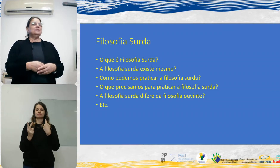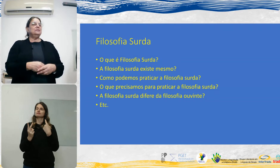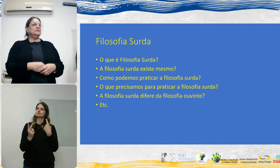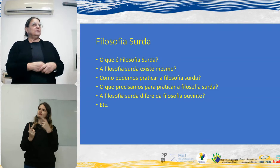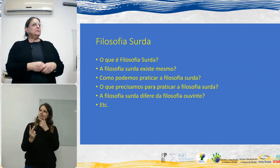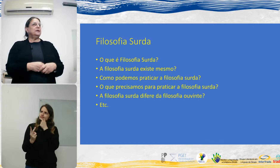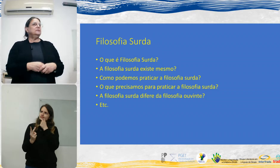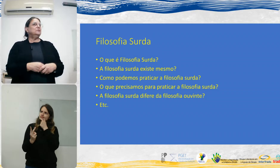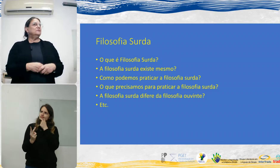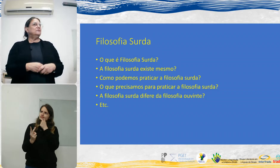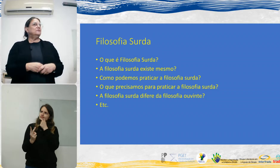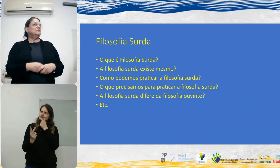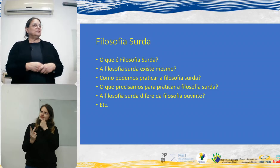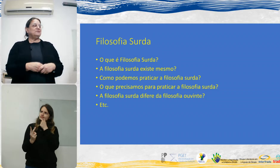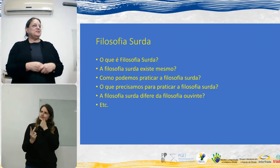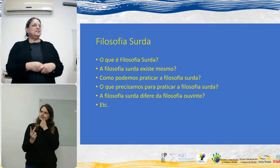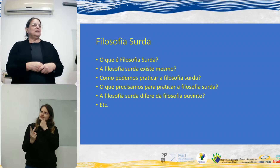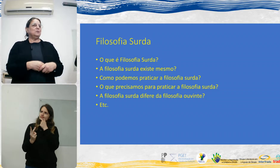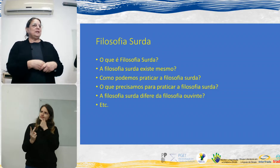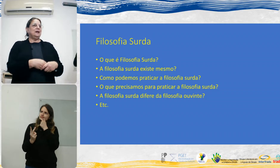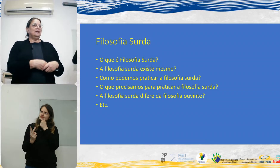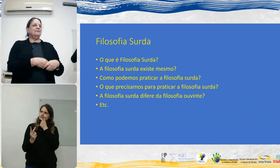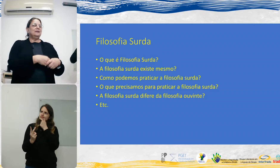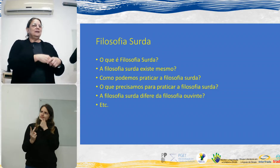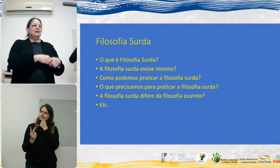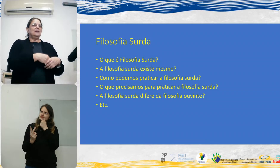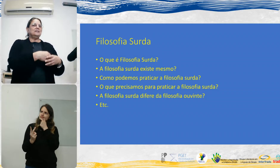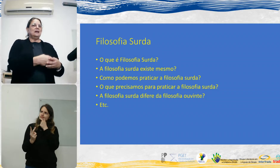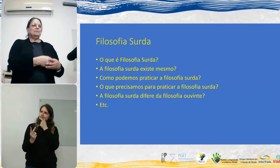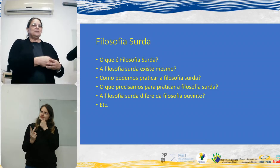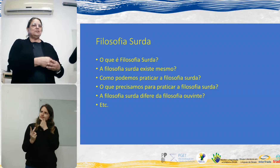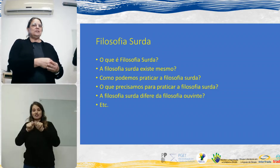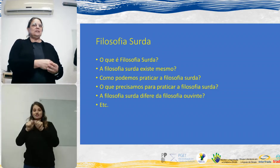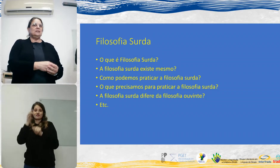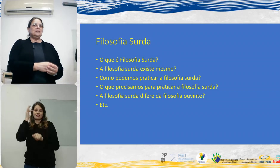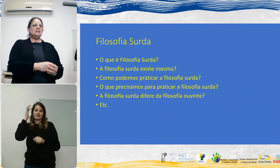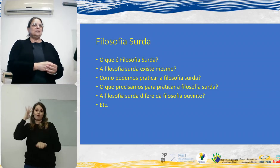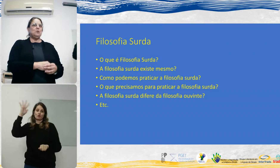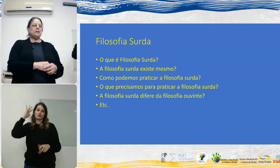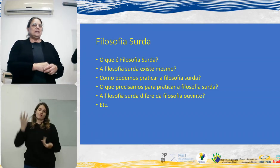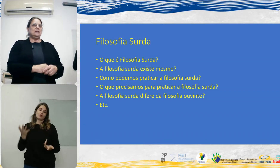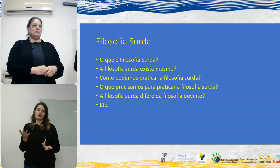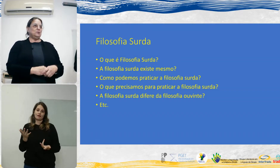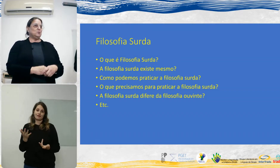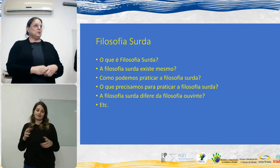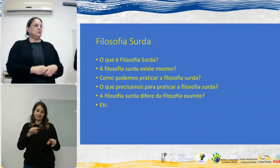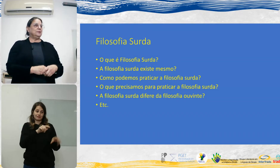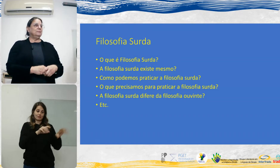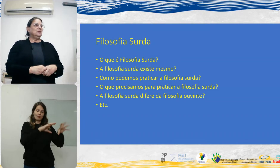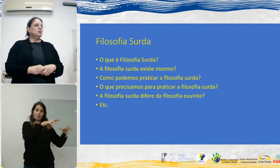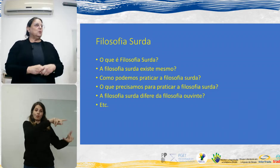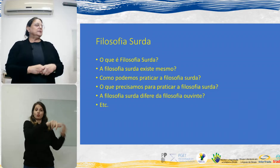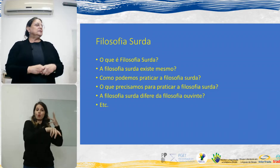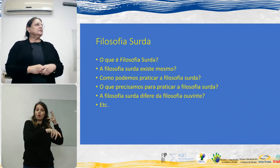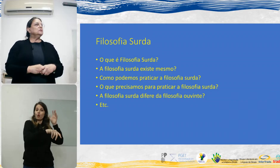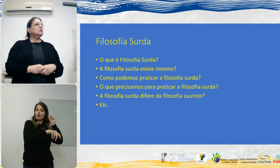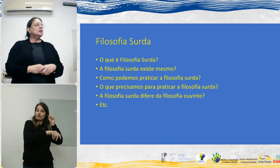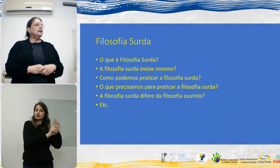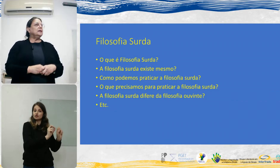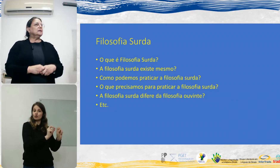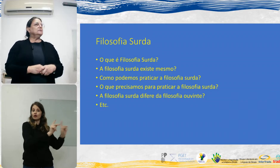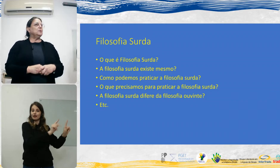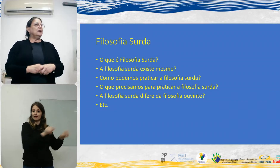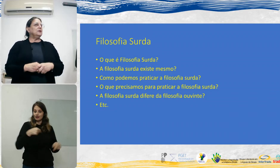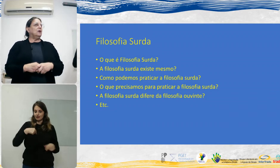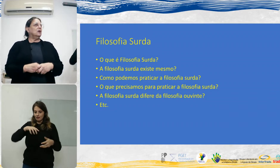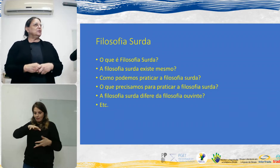maybe there's a different way to do philosophy than we have established in the spoken language world. What does it look